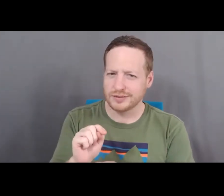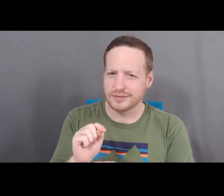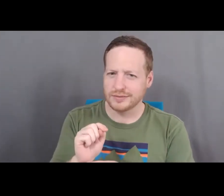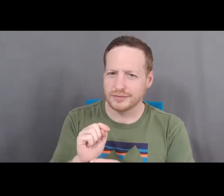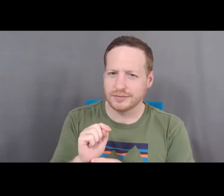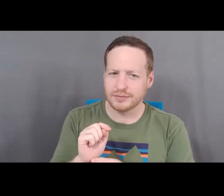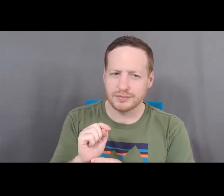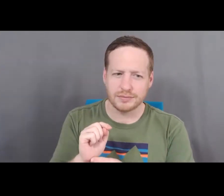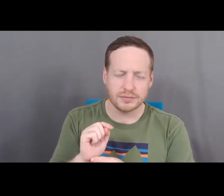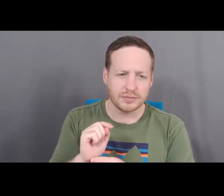Ernest,